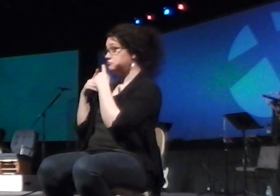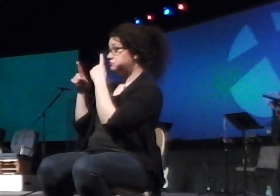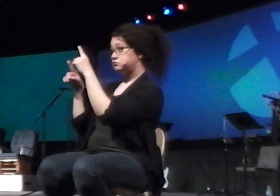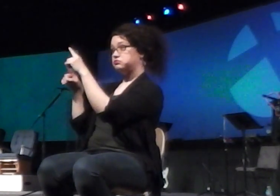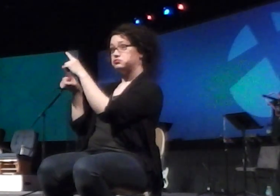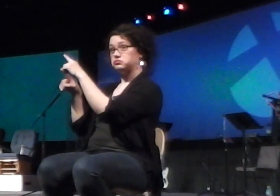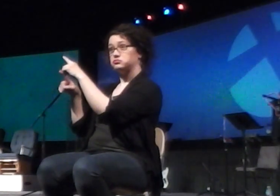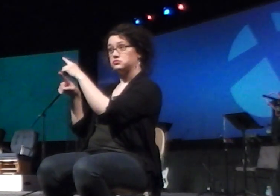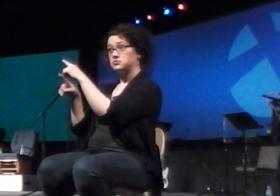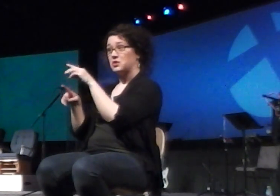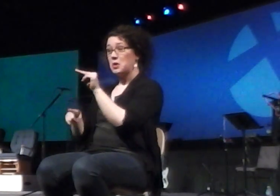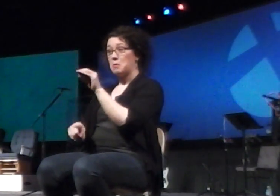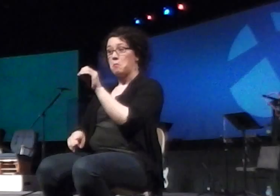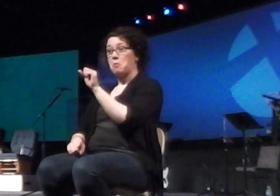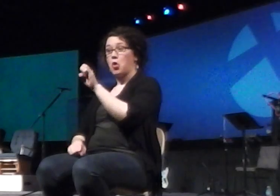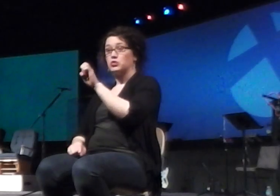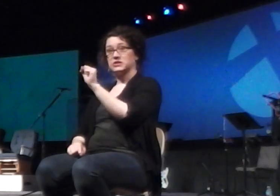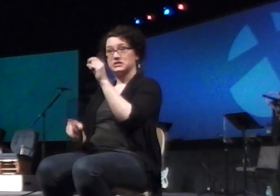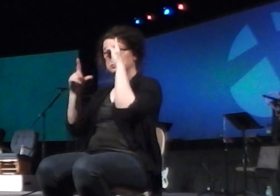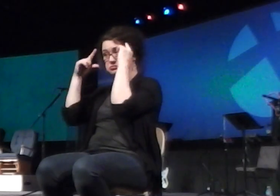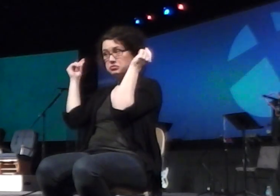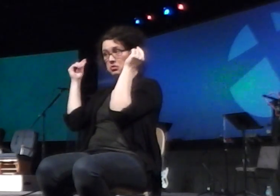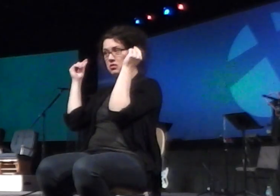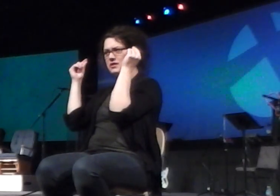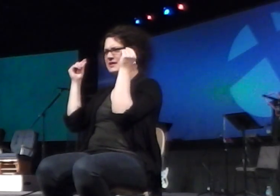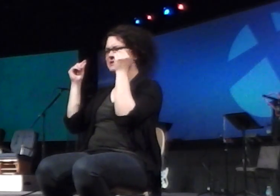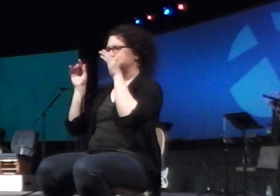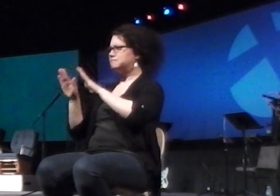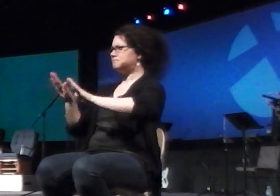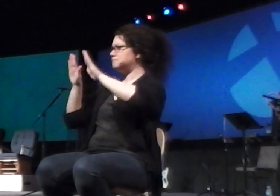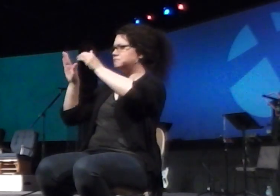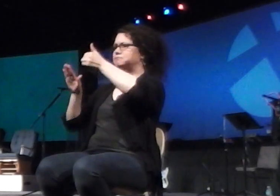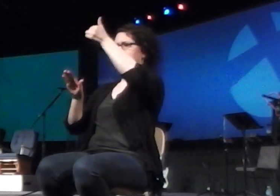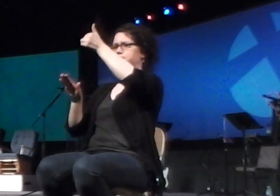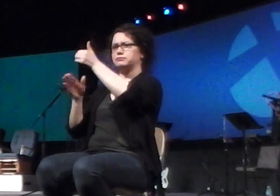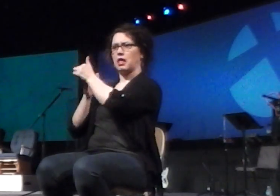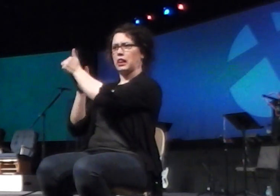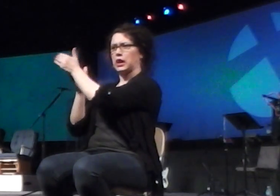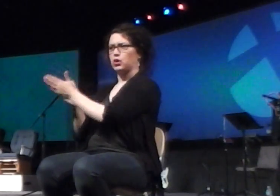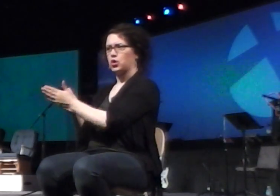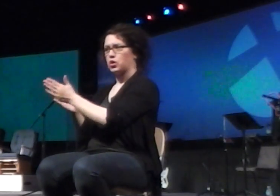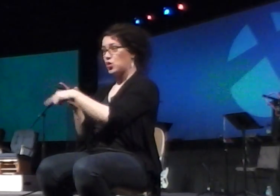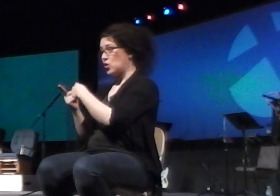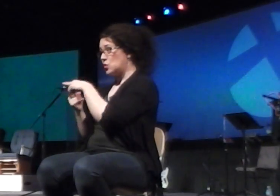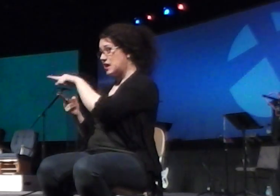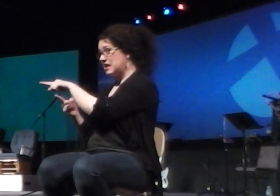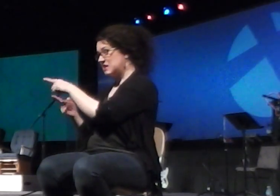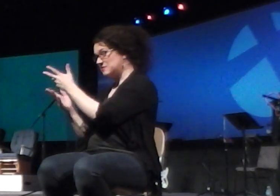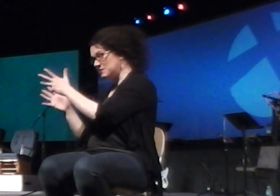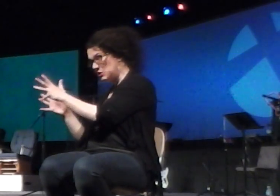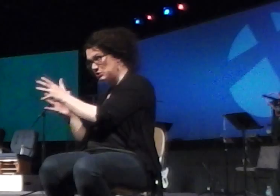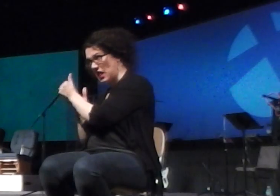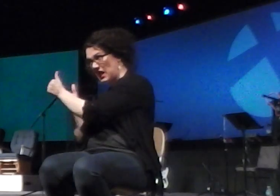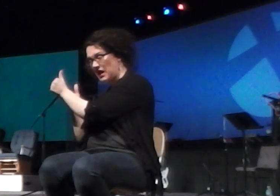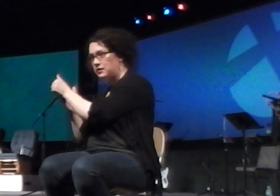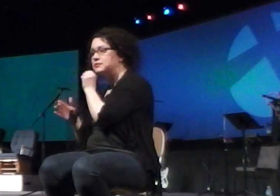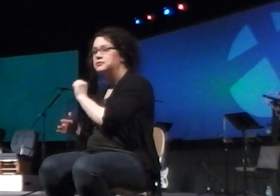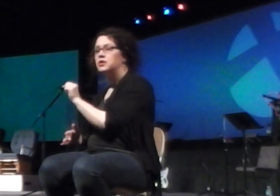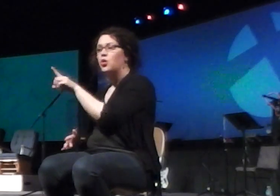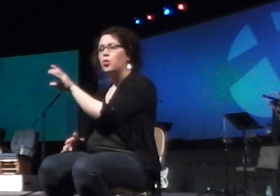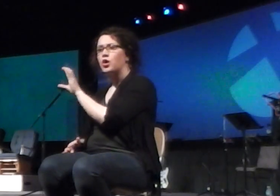Moses, maybe the greatest leader in the Old Testament, he was 120 years old when he finally stopped leading Israel. Led Israel